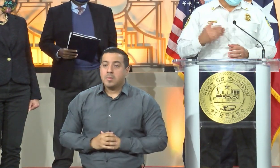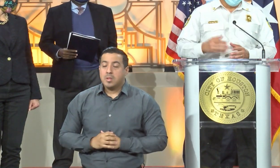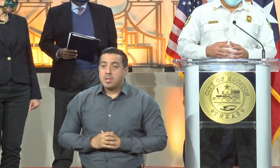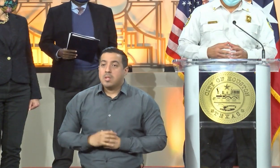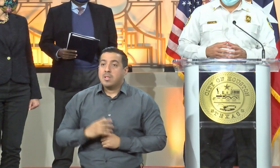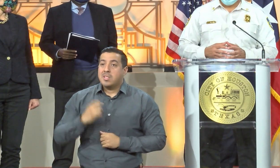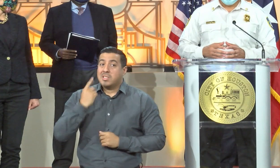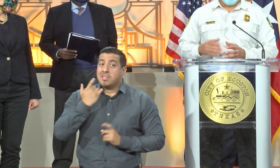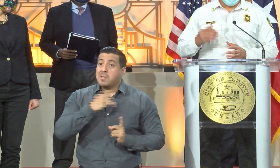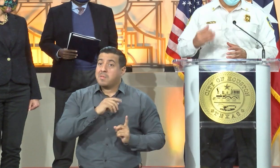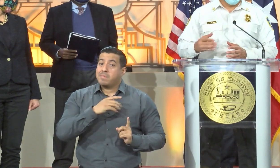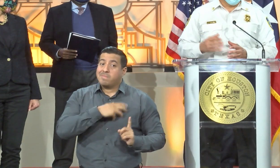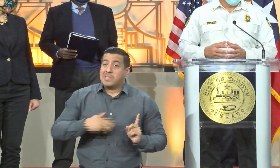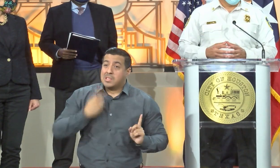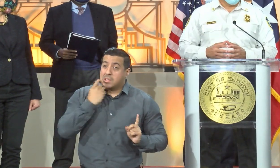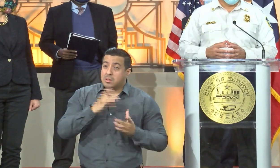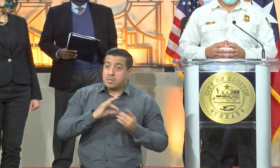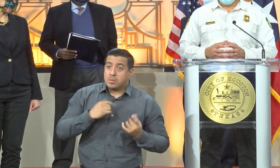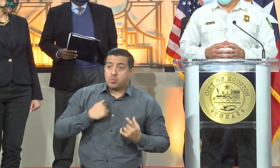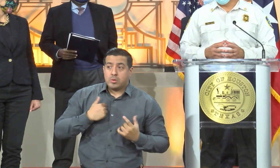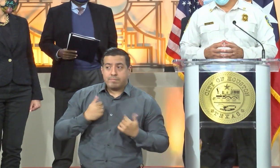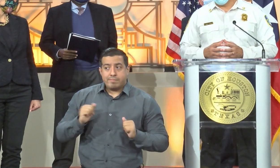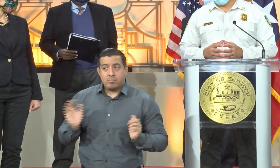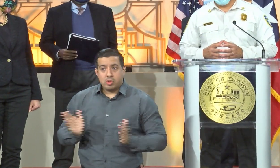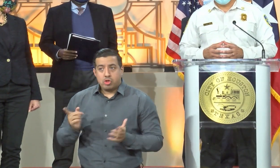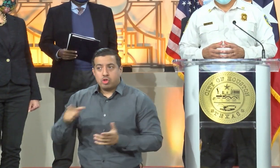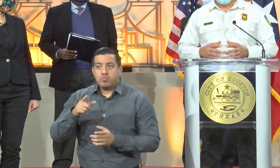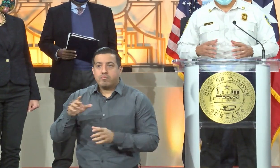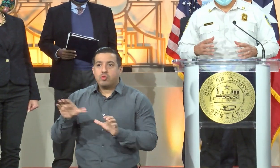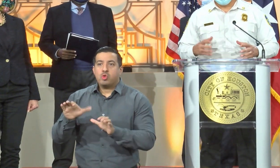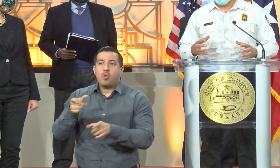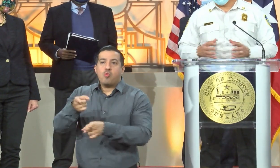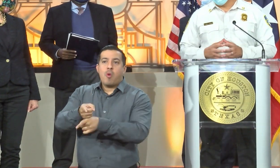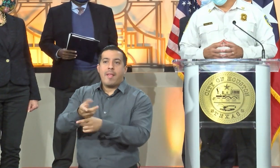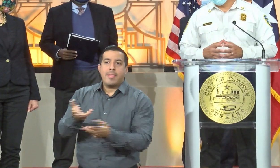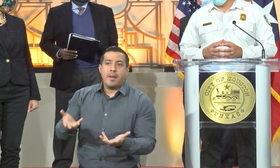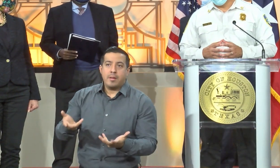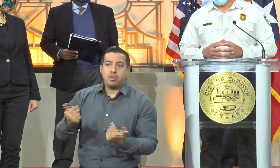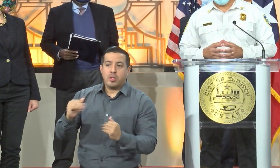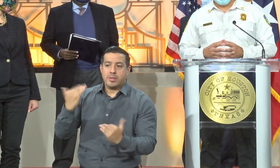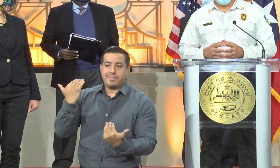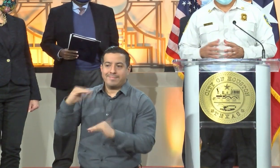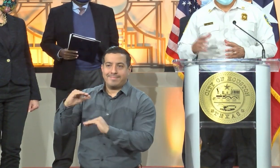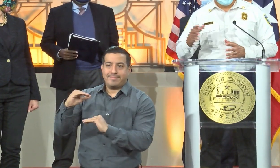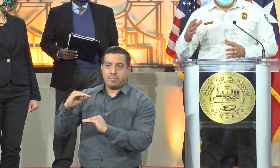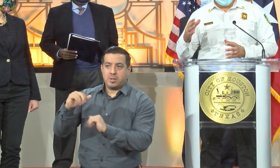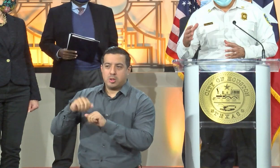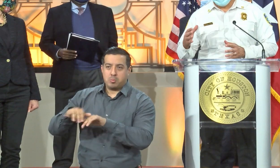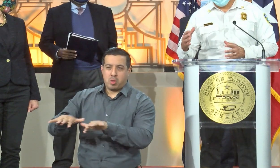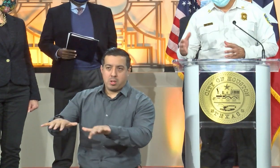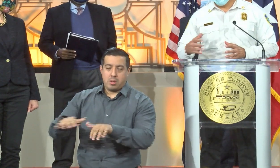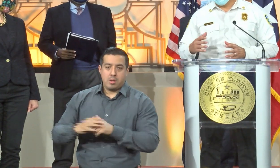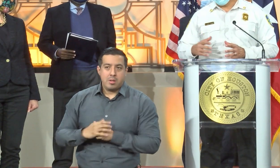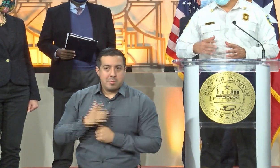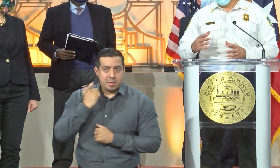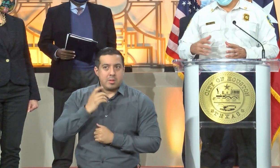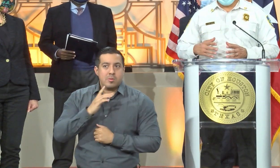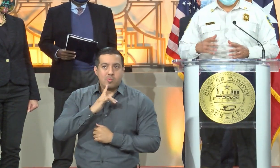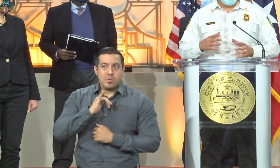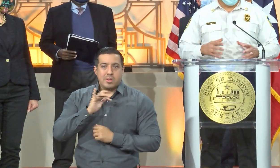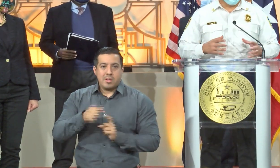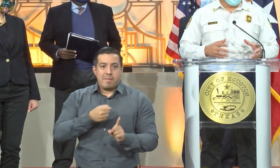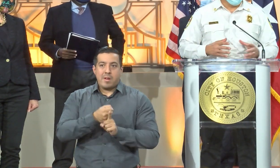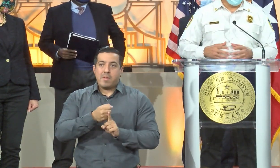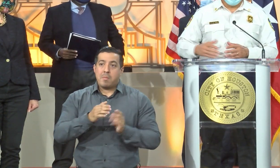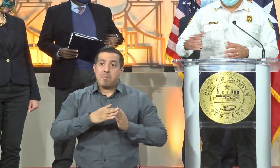again, like the mayor mentioned, we encourage people to do the right thing to limit that community spread because it is really affecting public